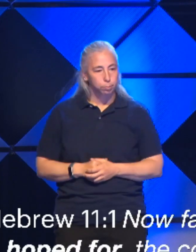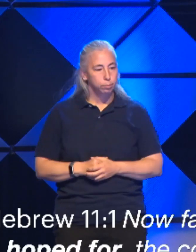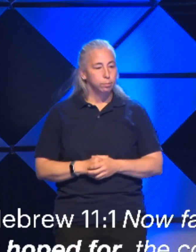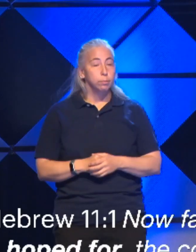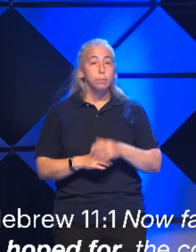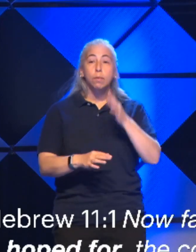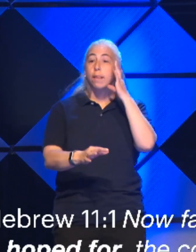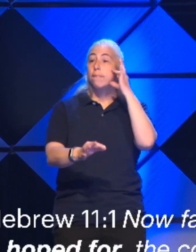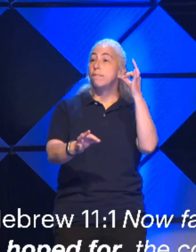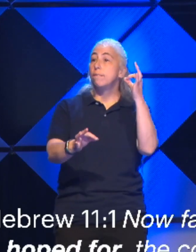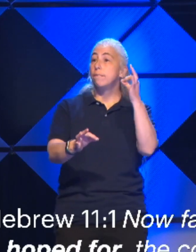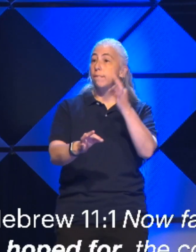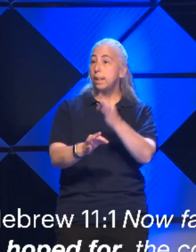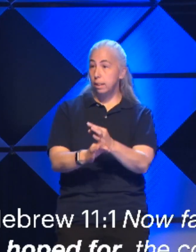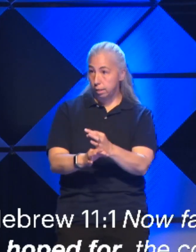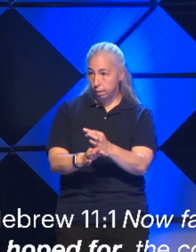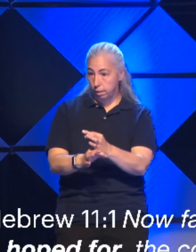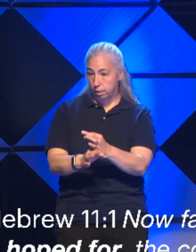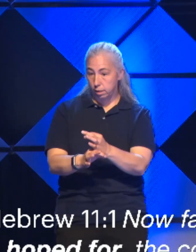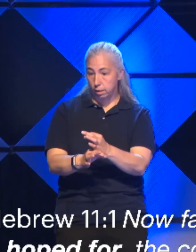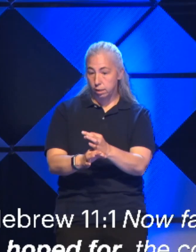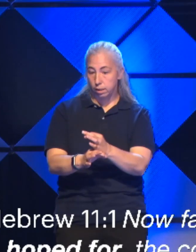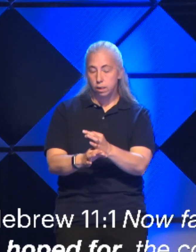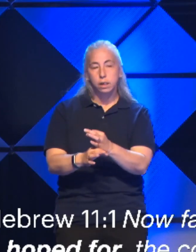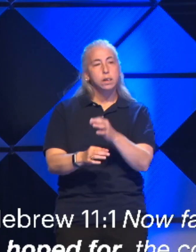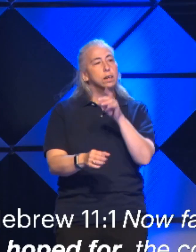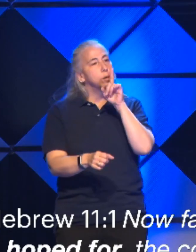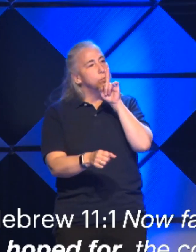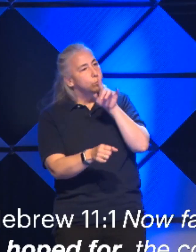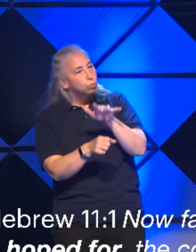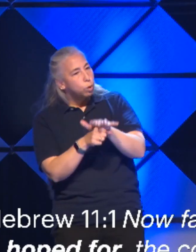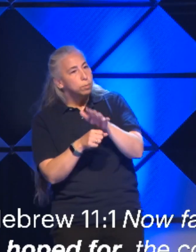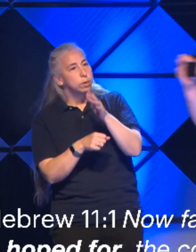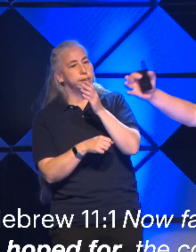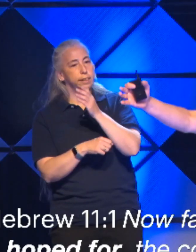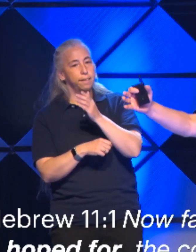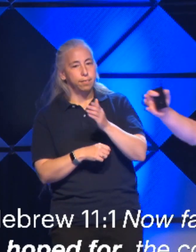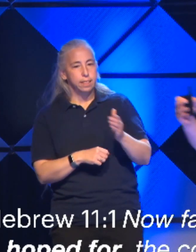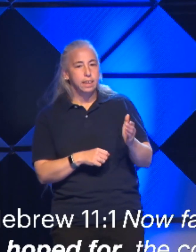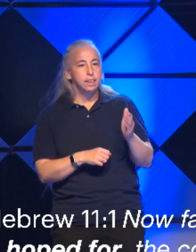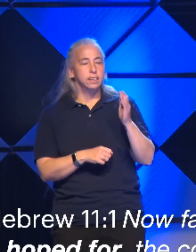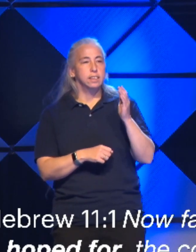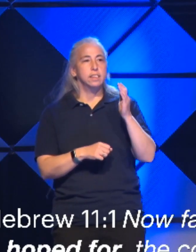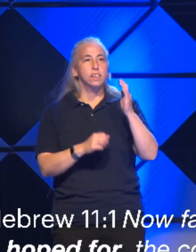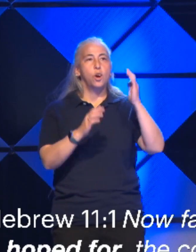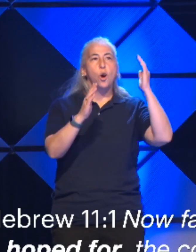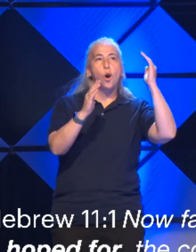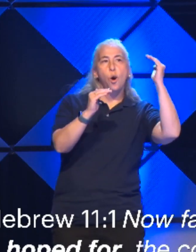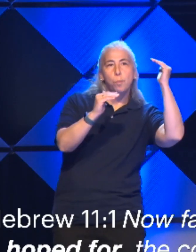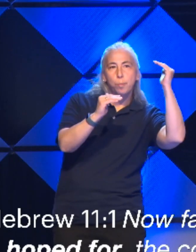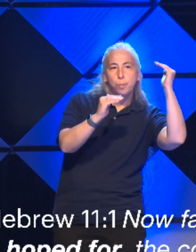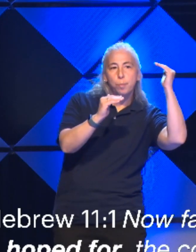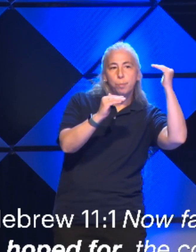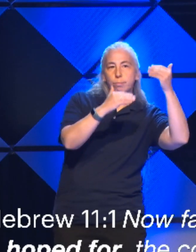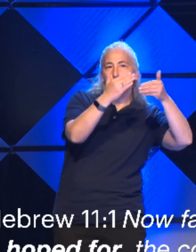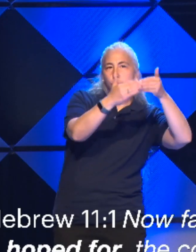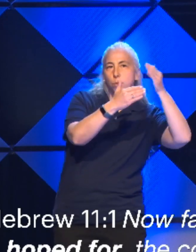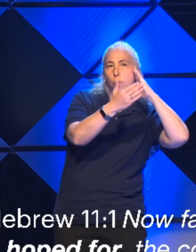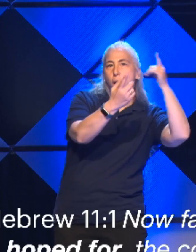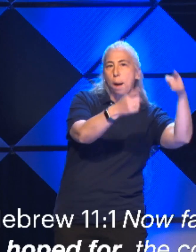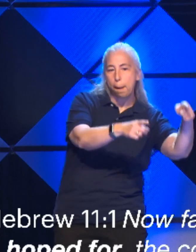Faith is the insurance of things hoped for. Faith is